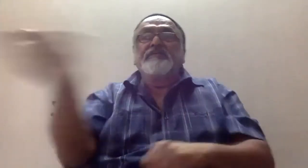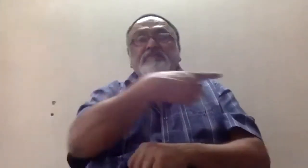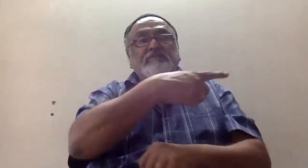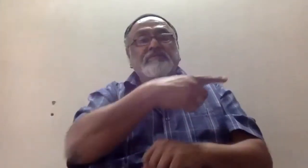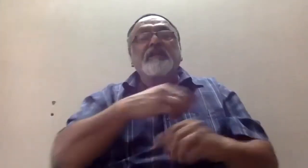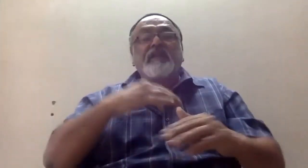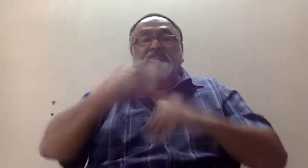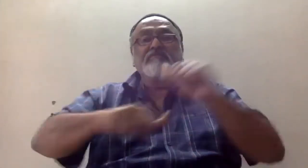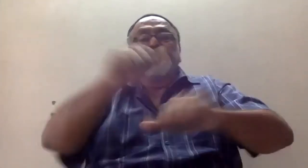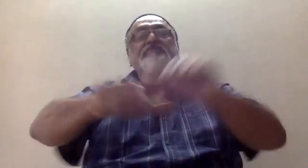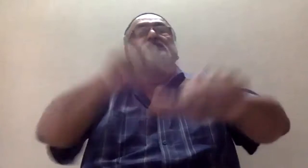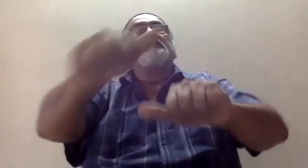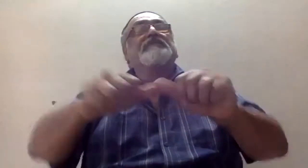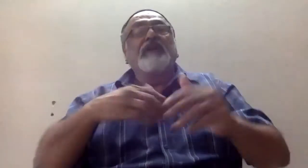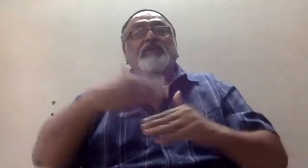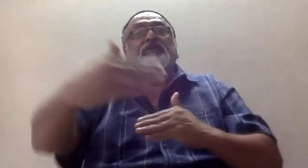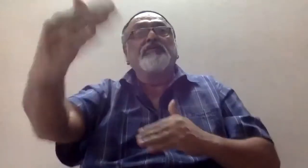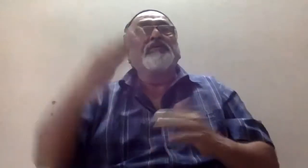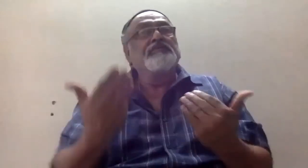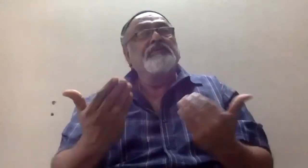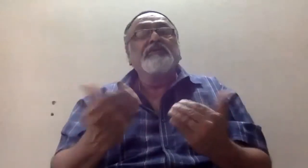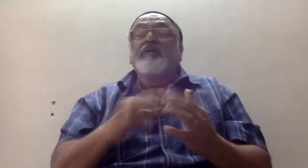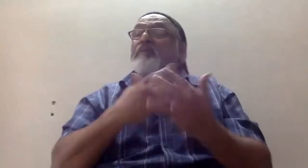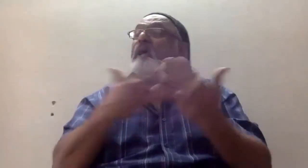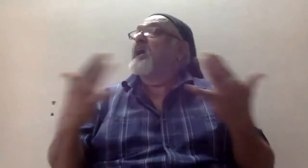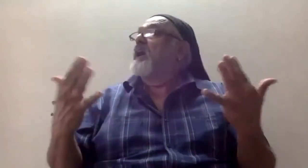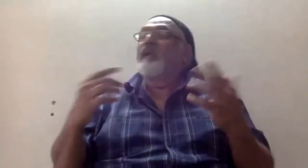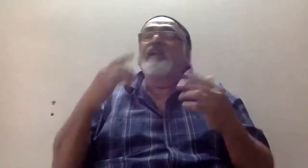lot of things can happen. But I saw in many hearings, the client would